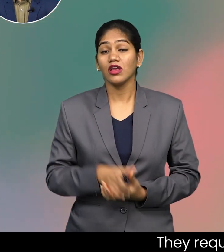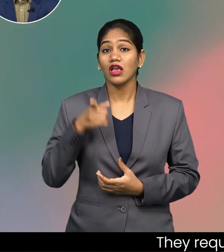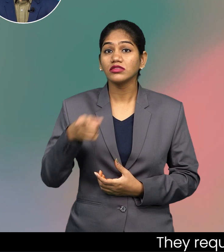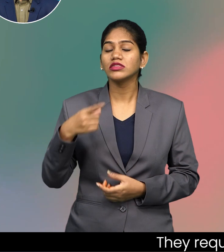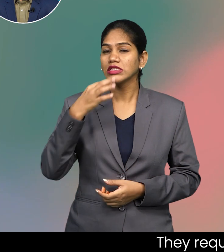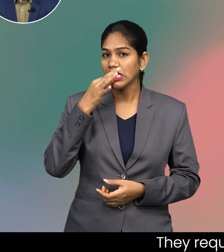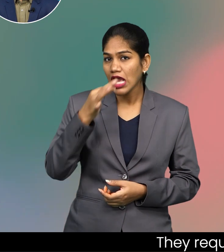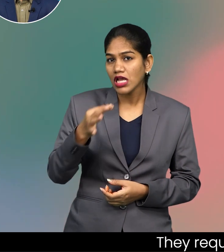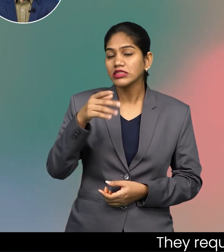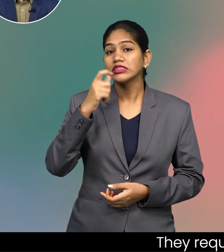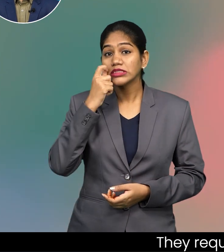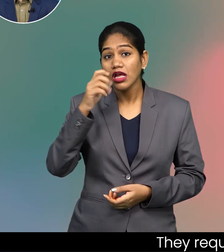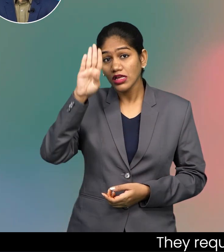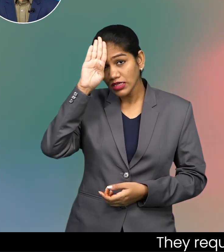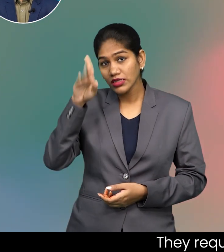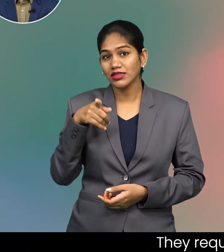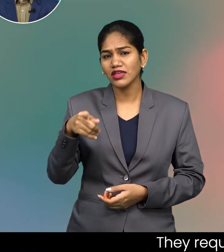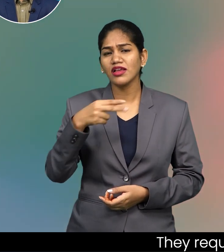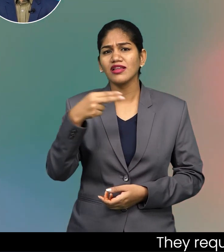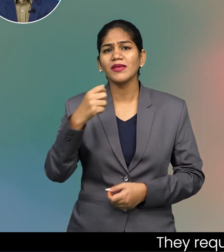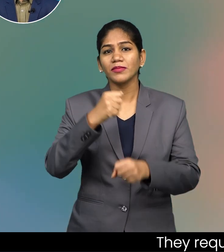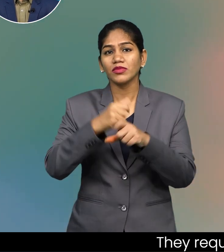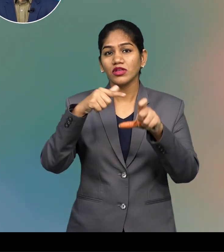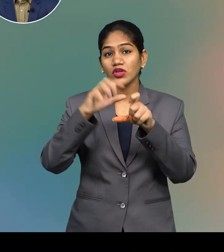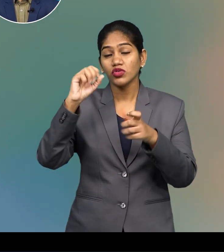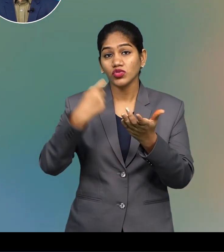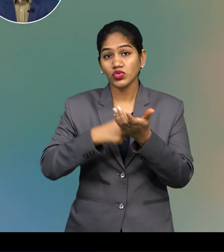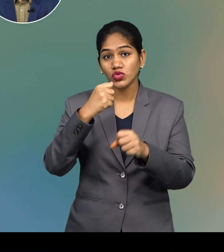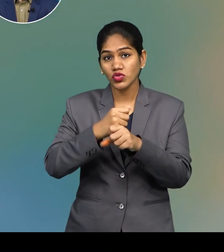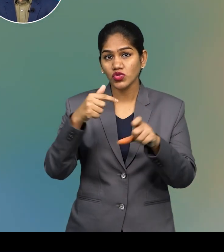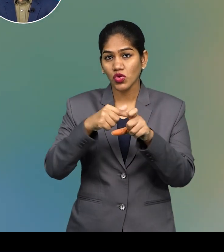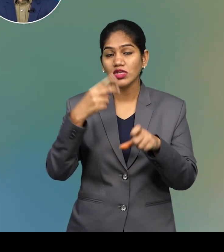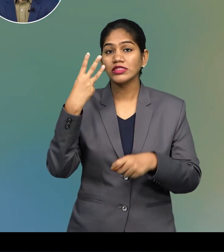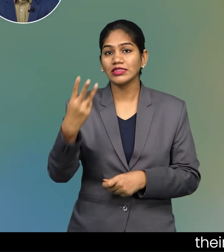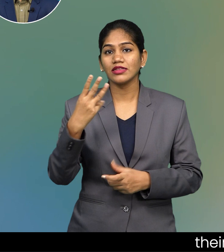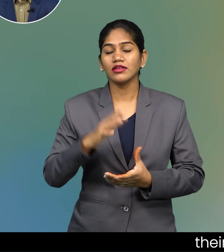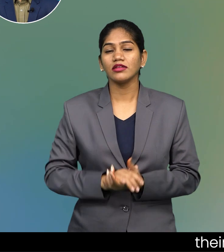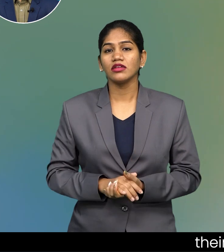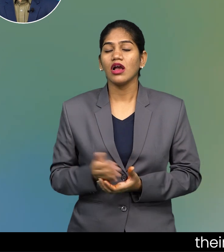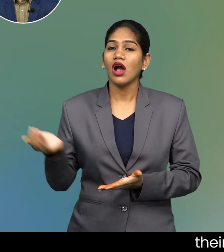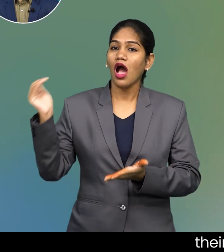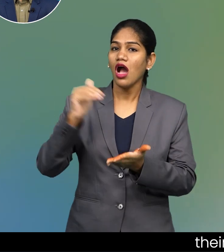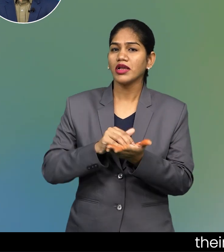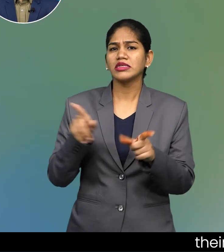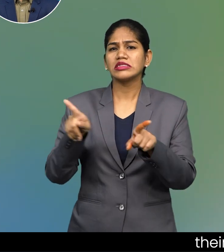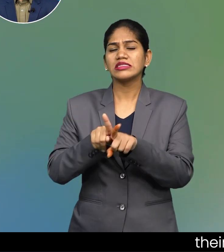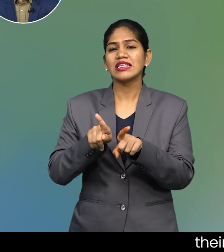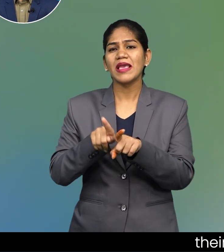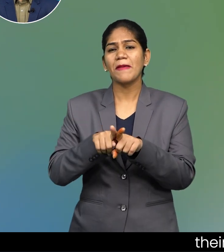They requested King George III to restore their previous rights.